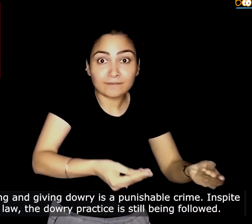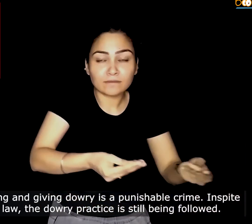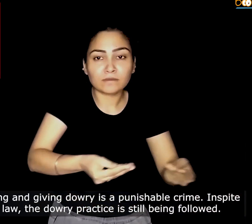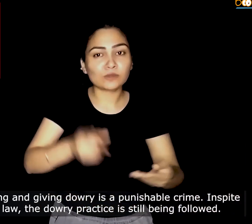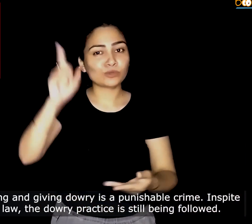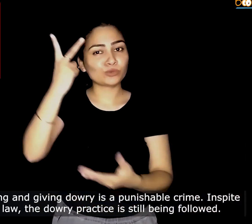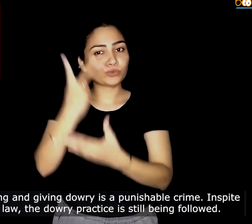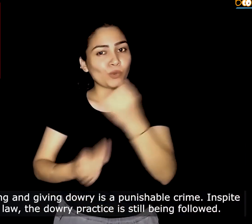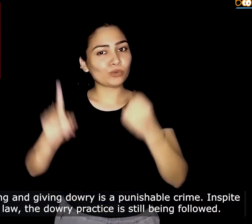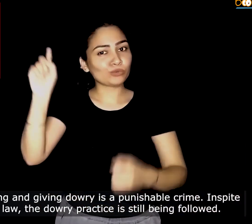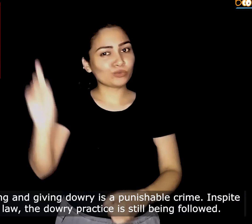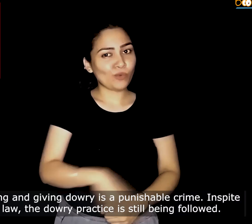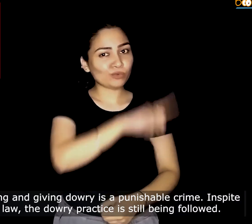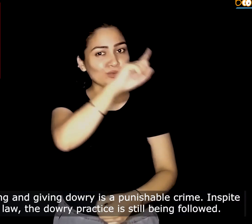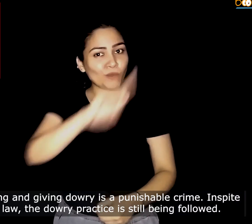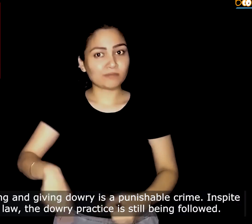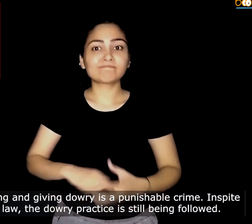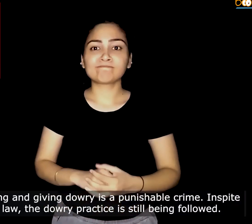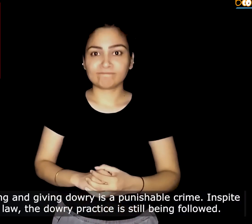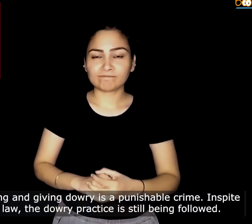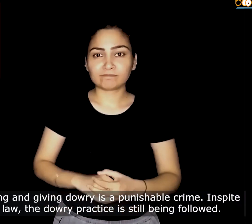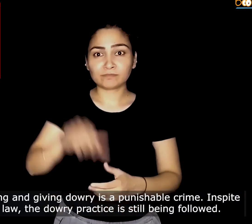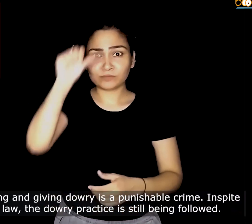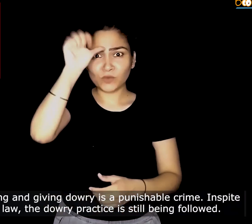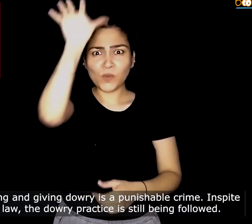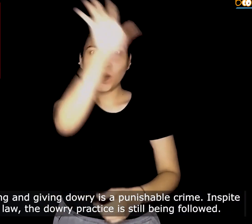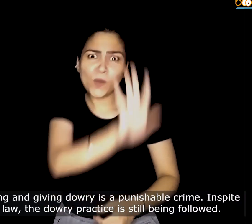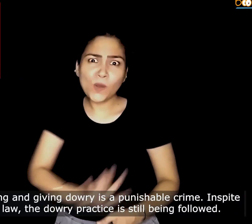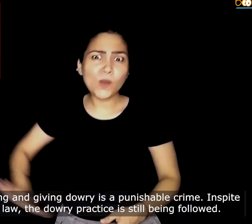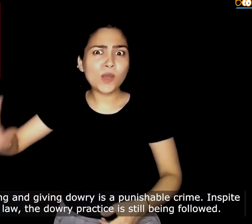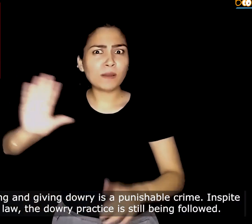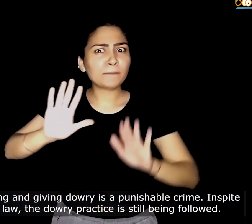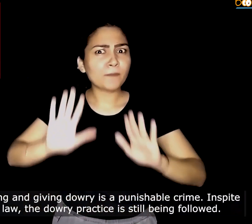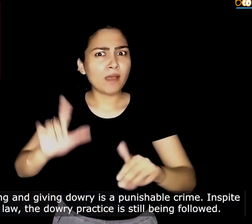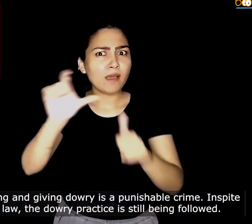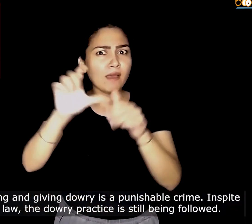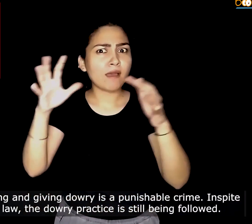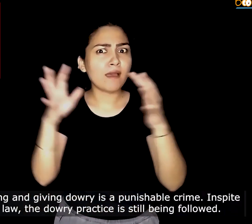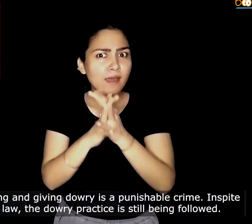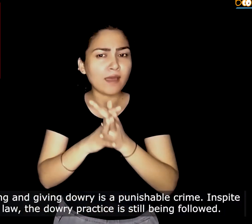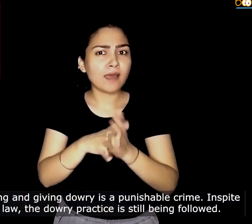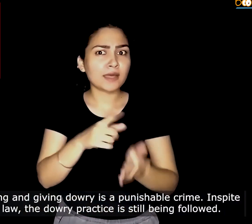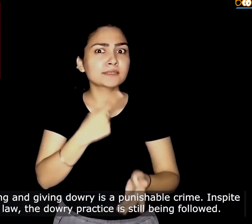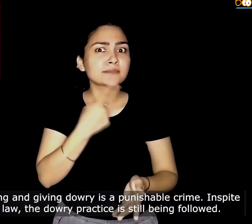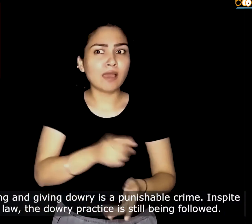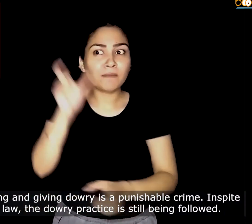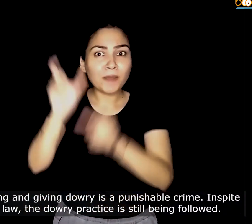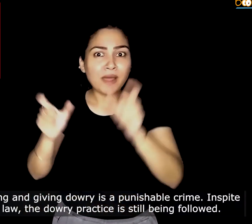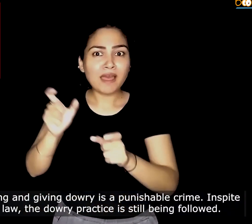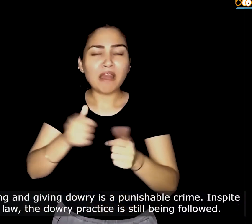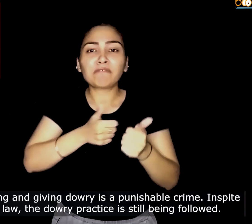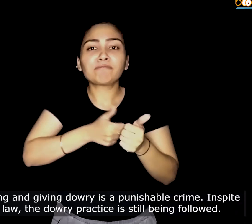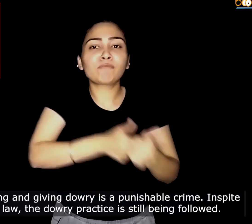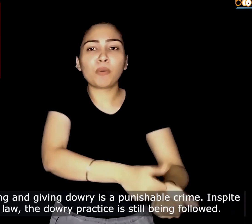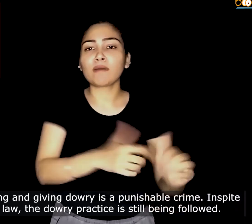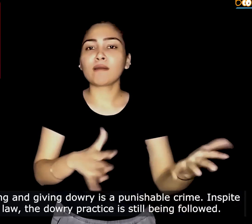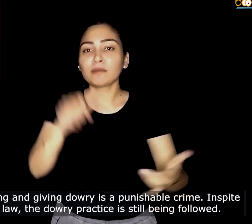taking and giving dowry is a punishable crime in spite of this indian law the dowry practice